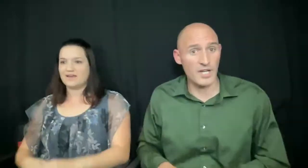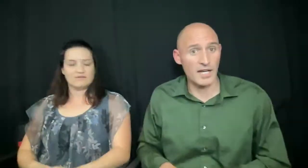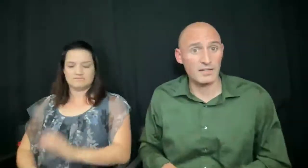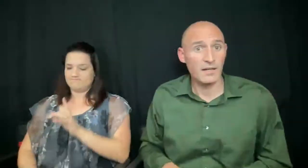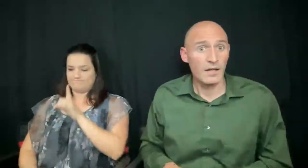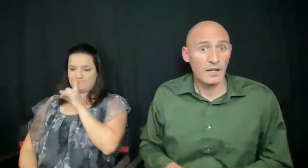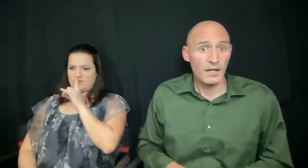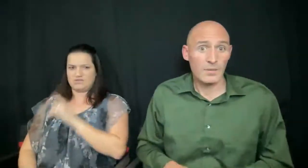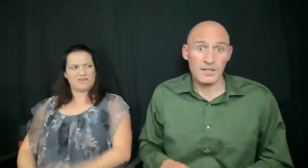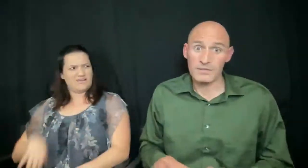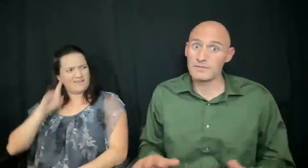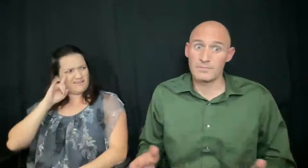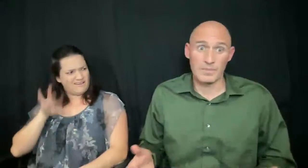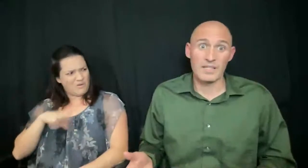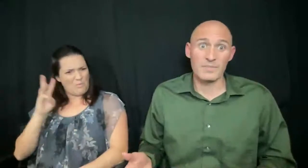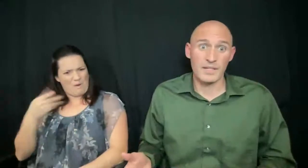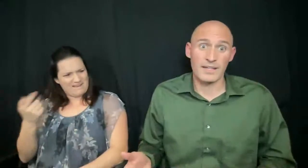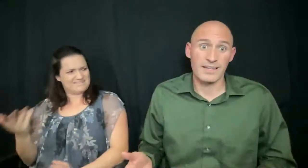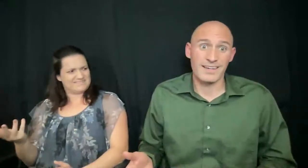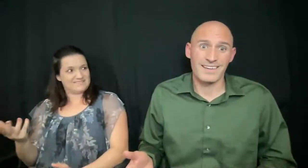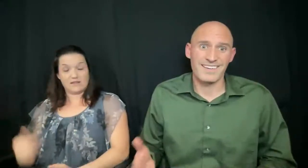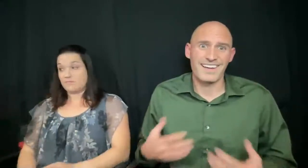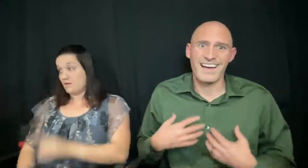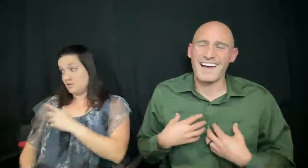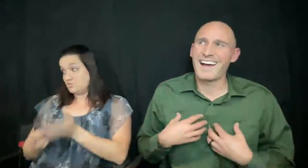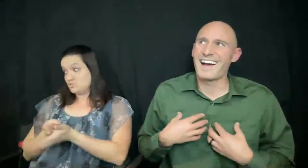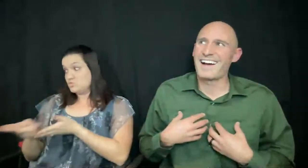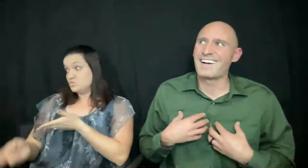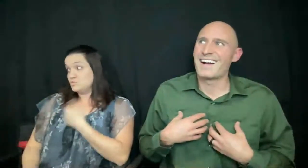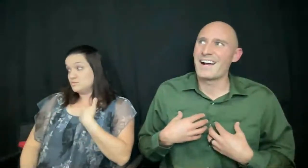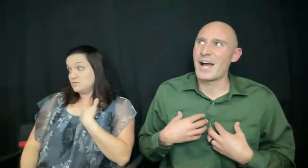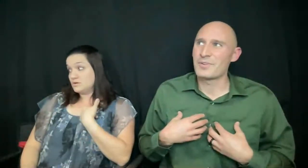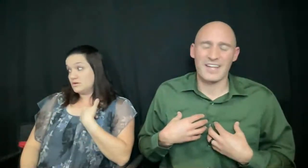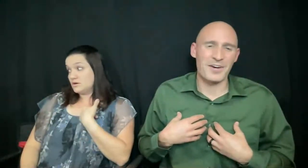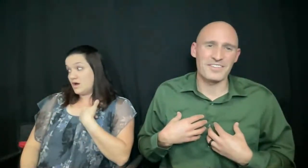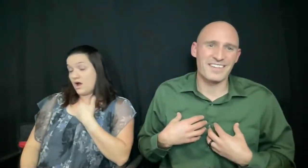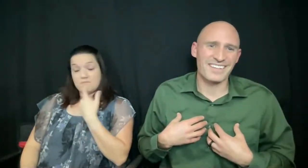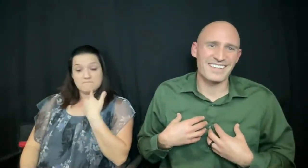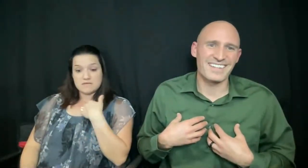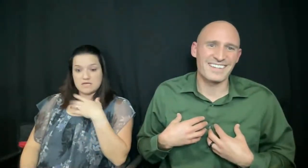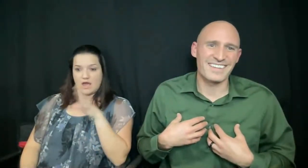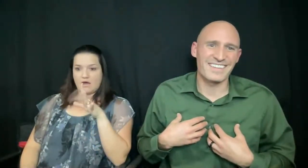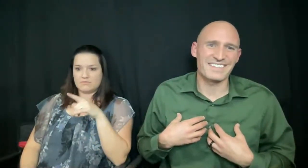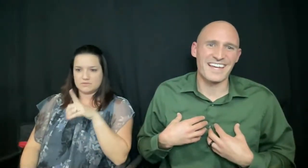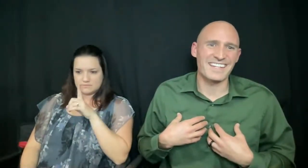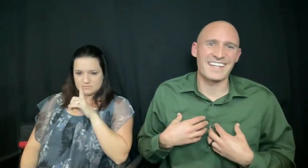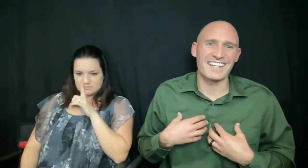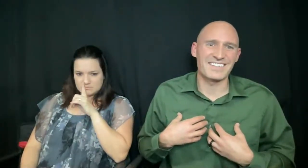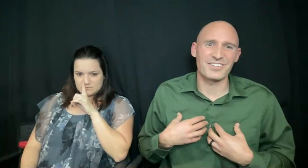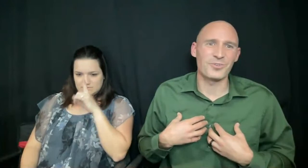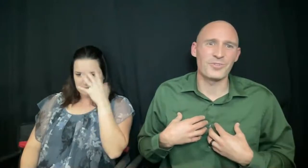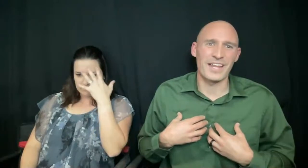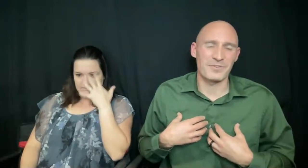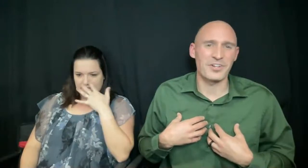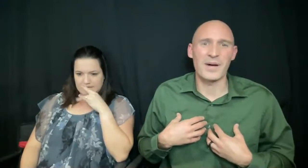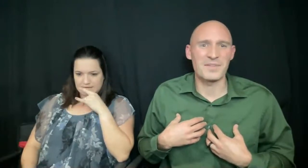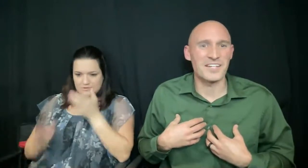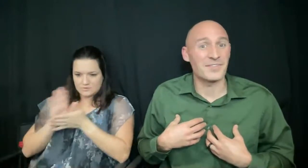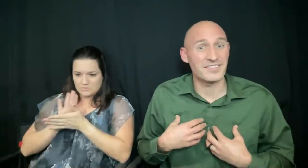shocked. I'm like, believe me, I was like the sad kid in school that was all by himself because I didn't